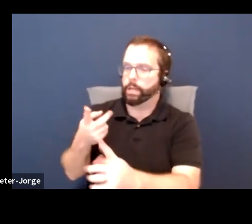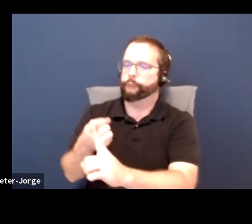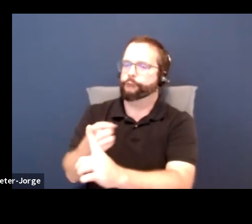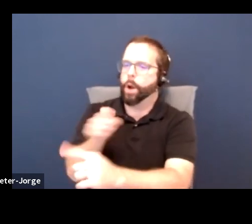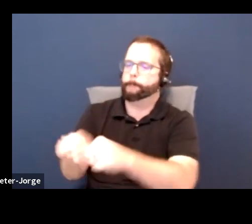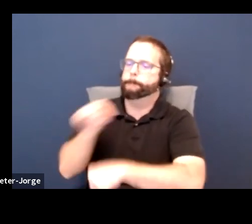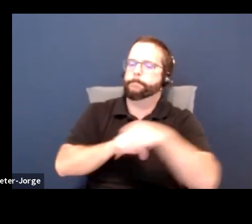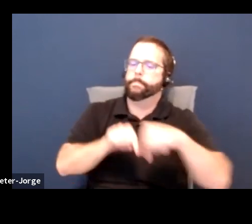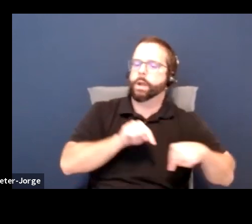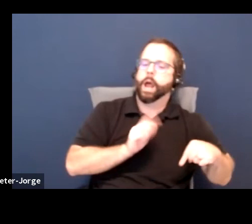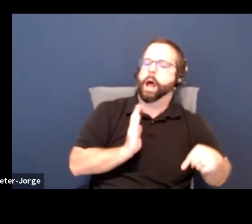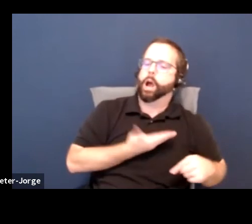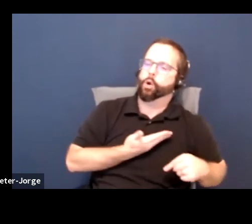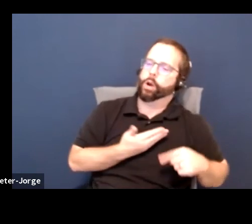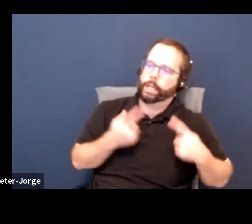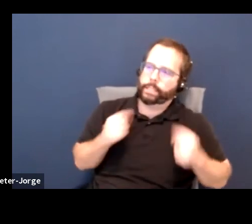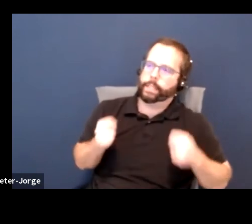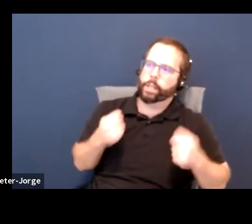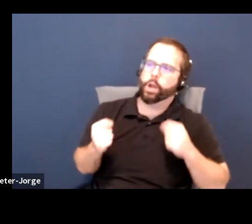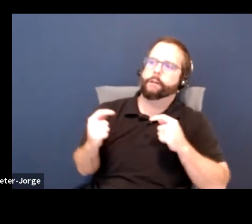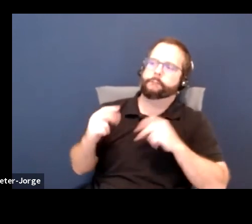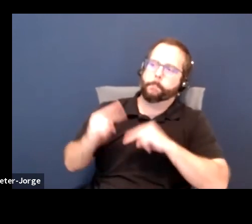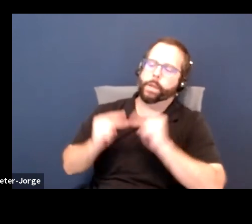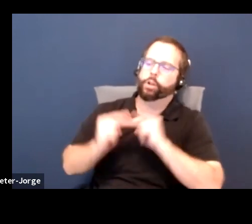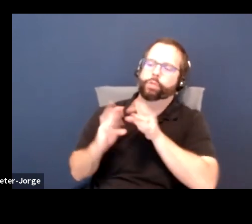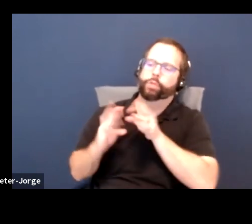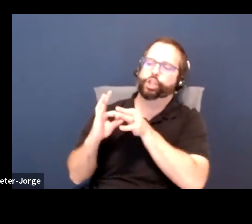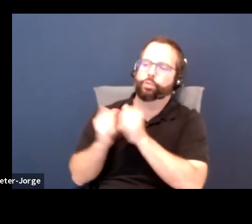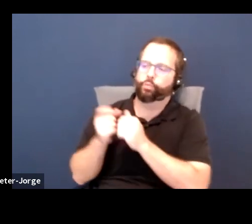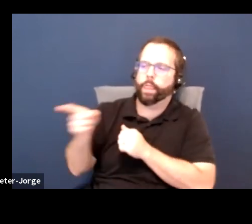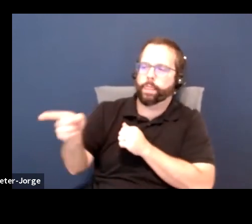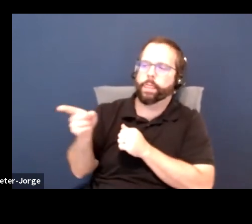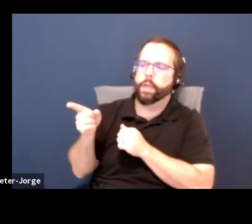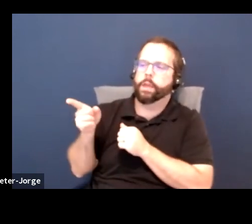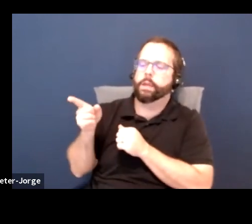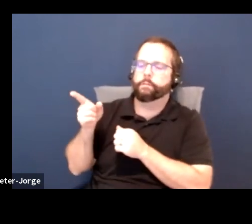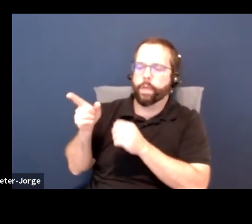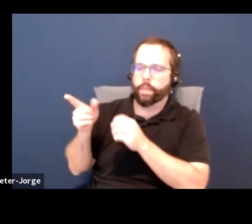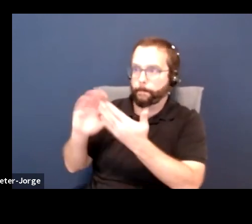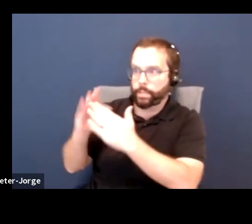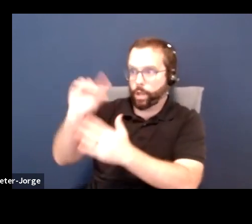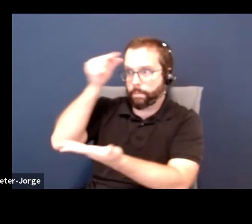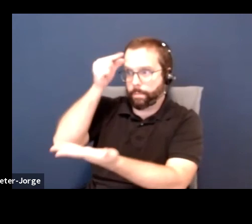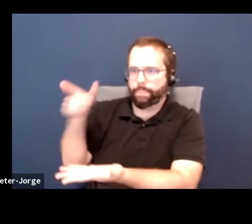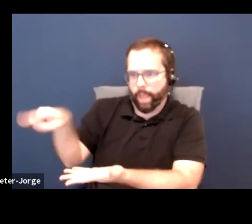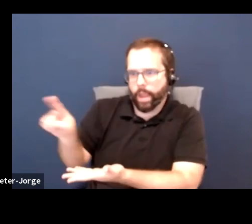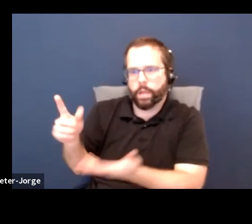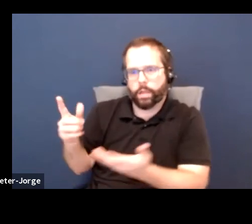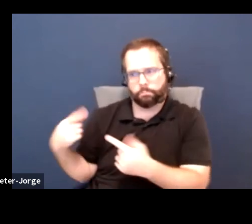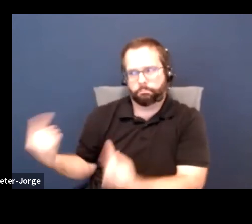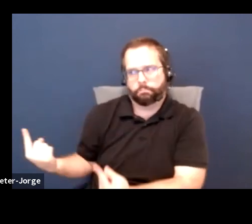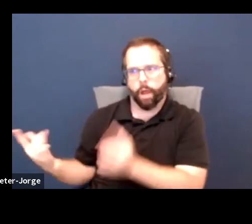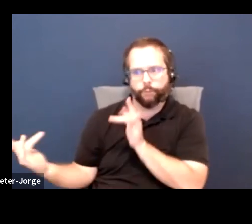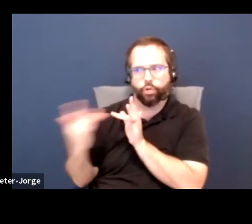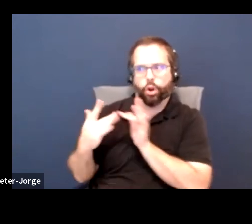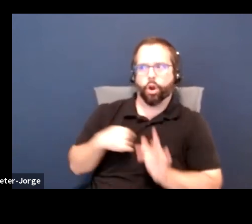to build relationships with our municipalities. You know, they're reaching out to us to review these, to do, you know, I